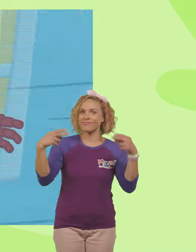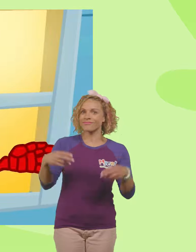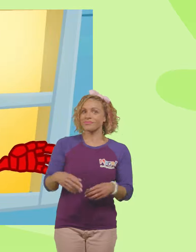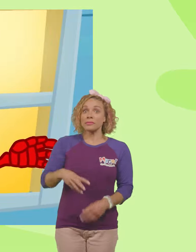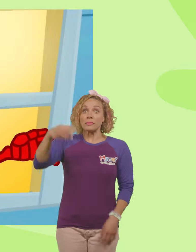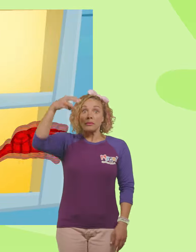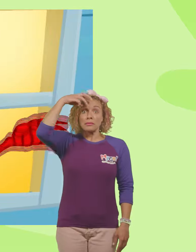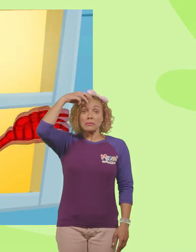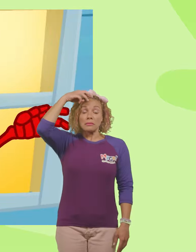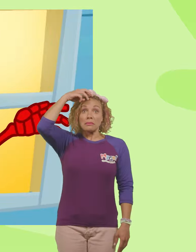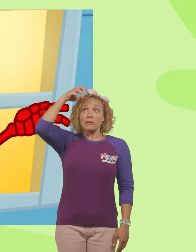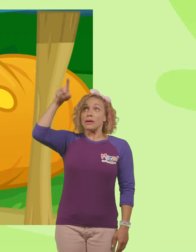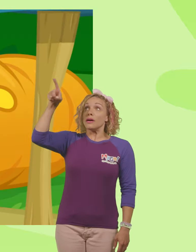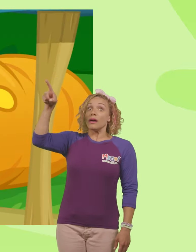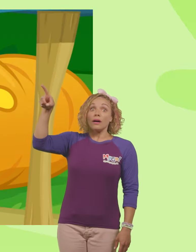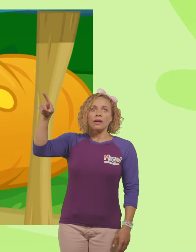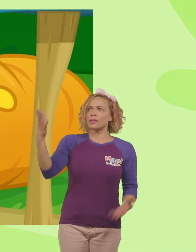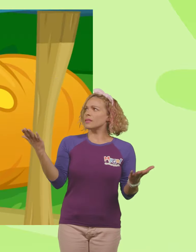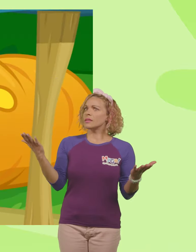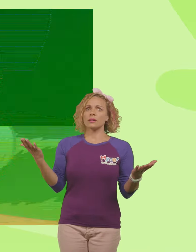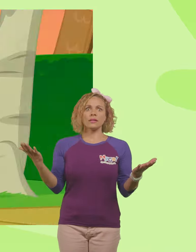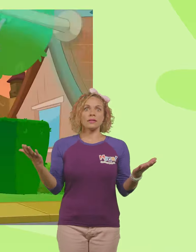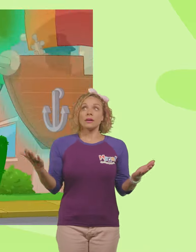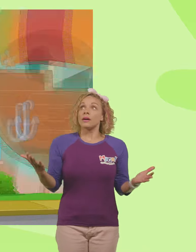Halloween. Mila! Huh?